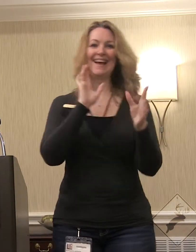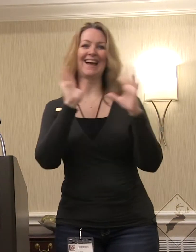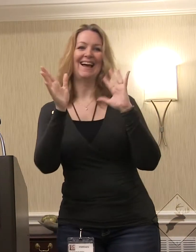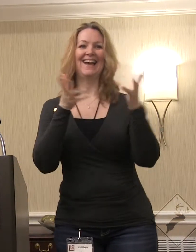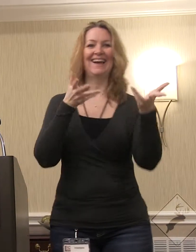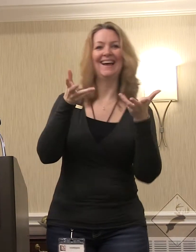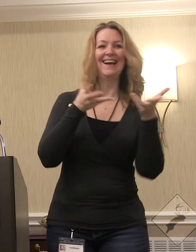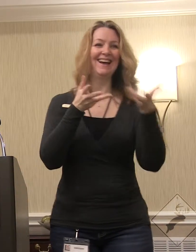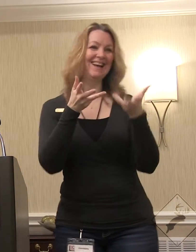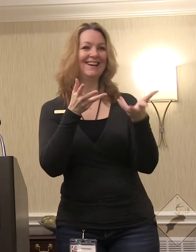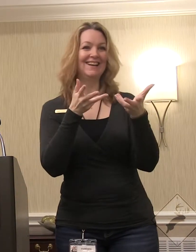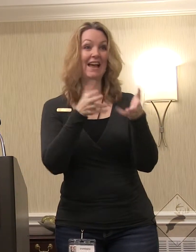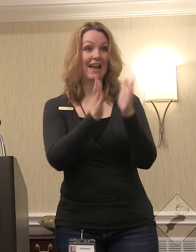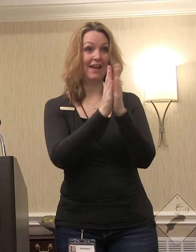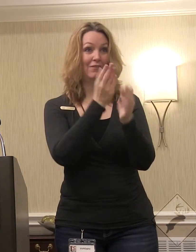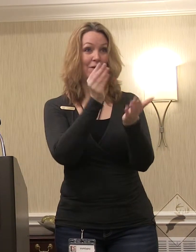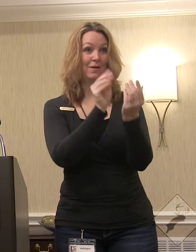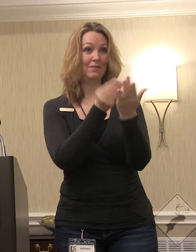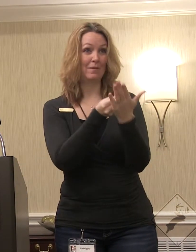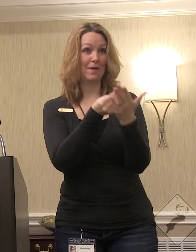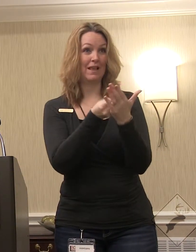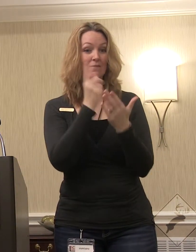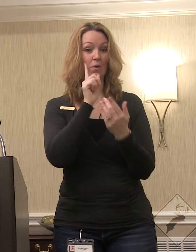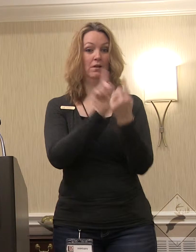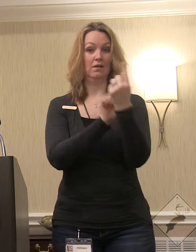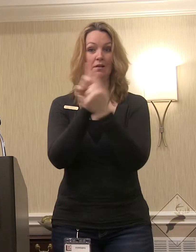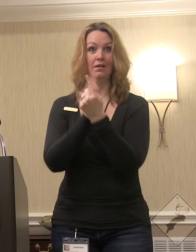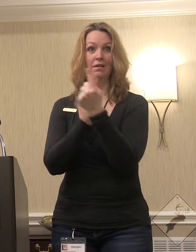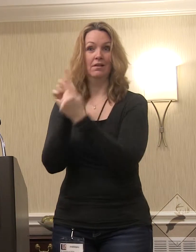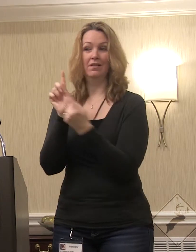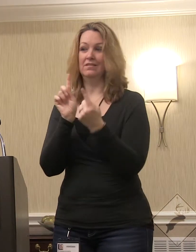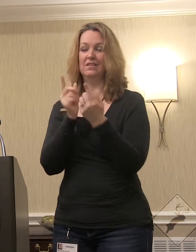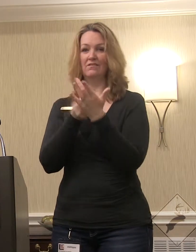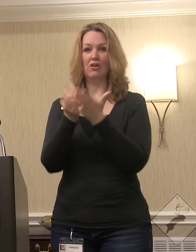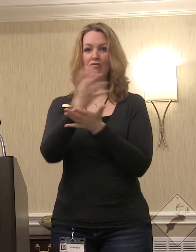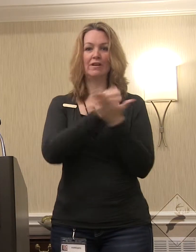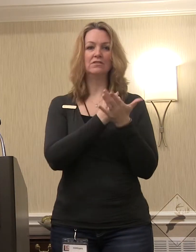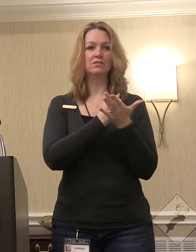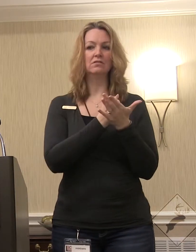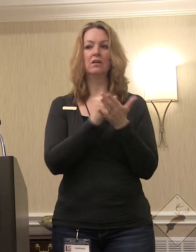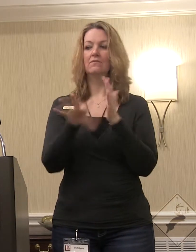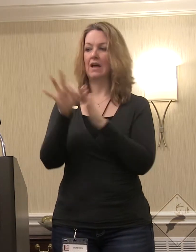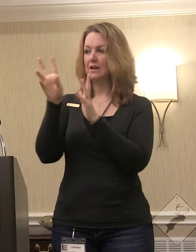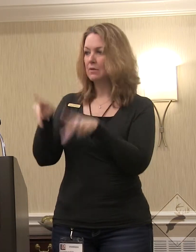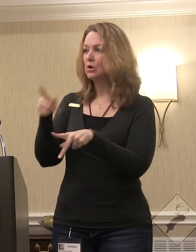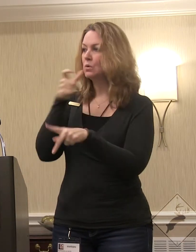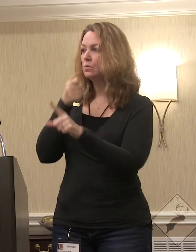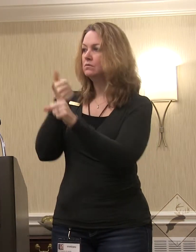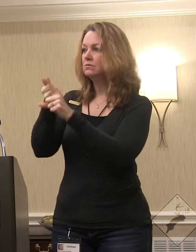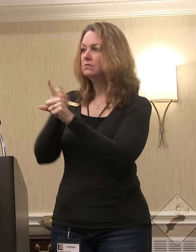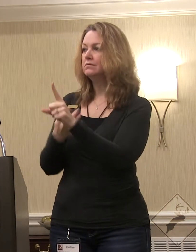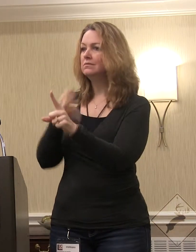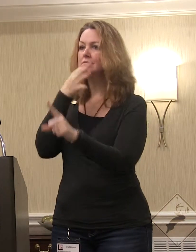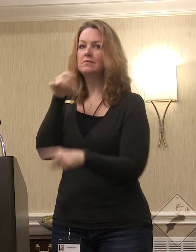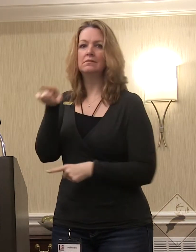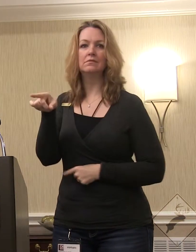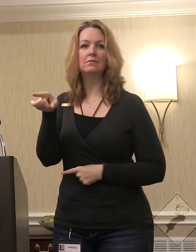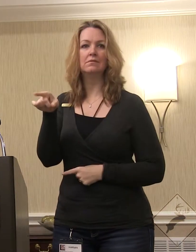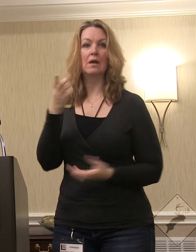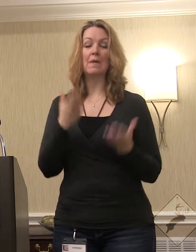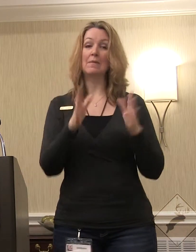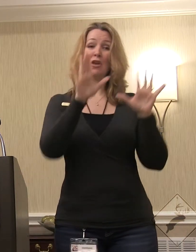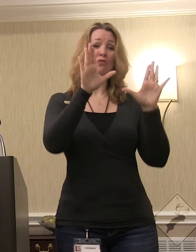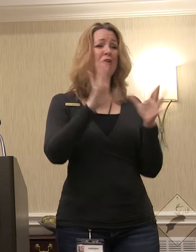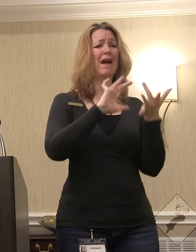asking people for money at a in-person fundraiser, find somebody who will and can and be effective in that role. You may be a